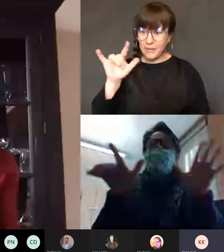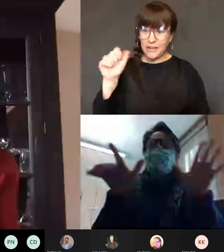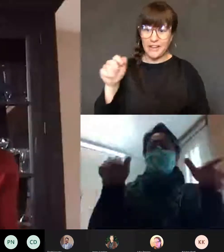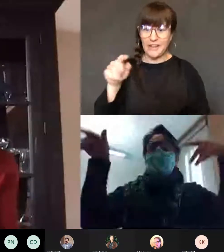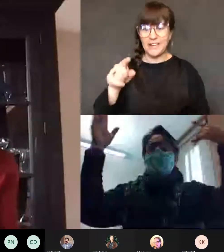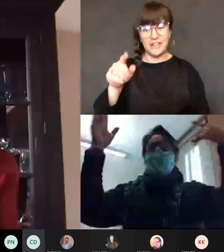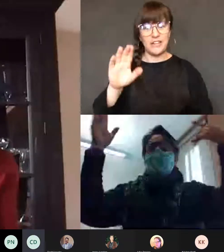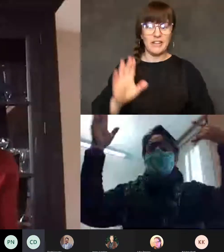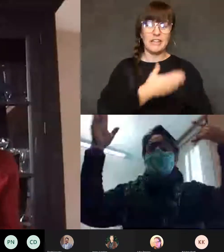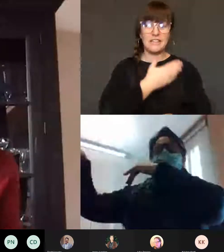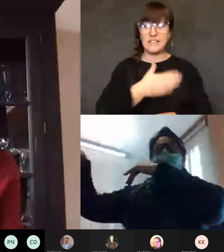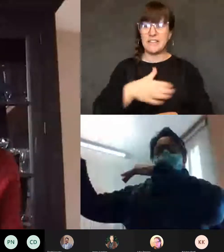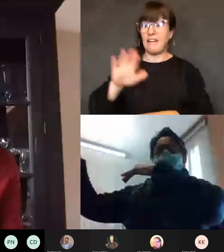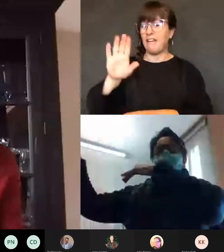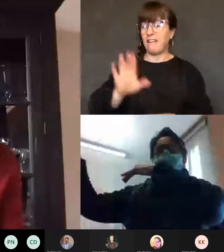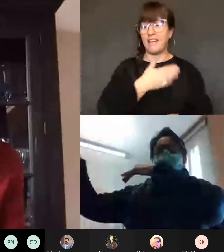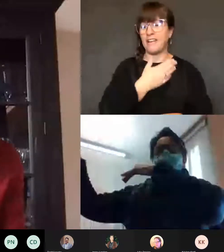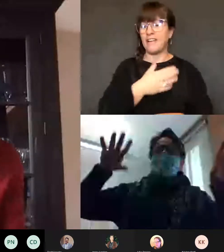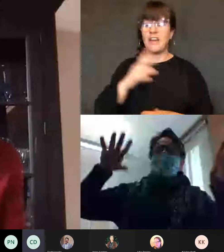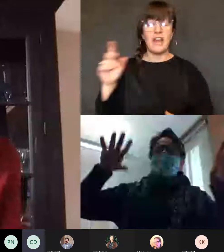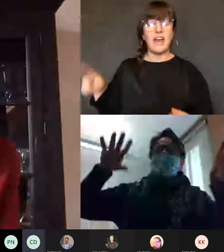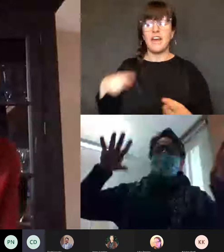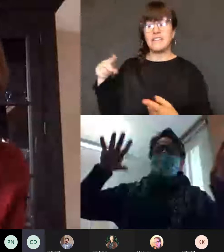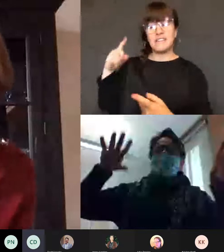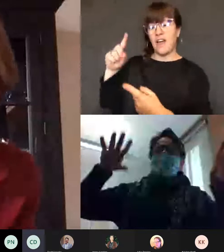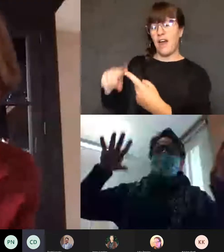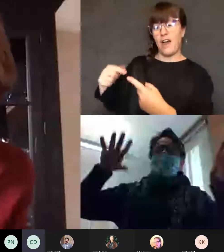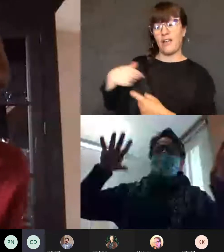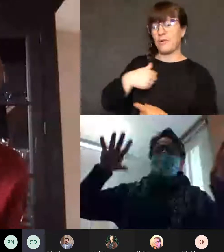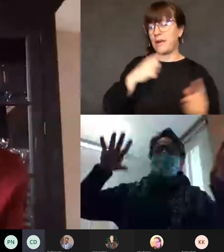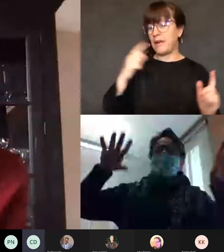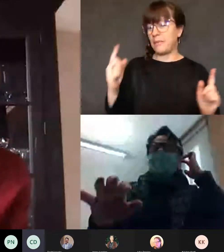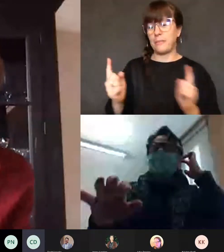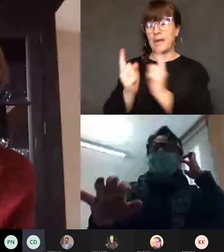Until we meet again.